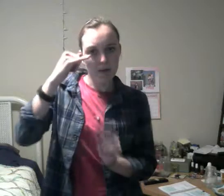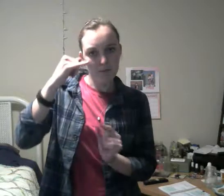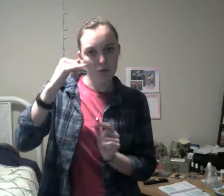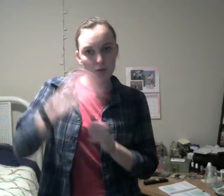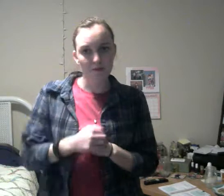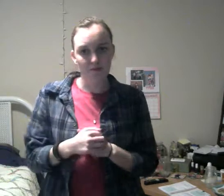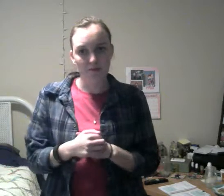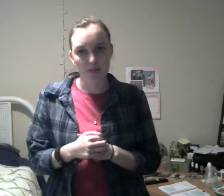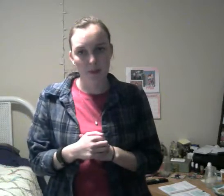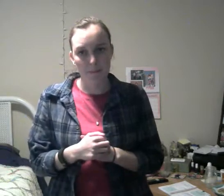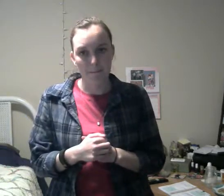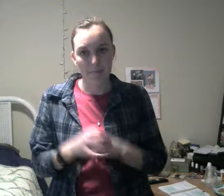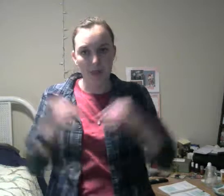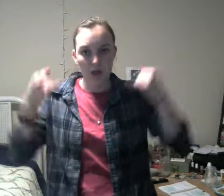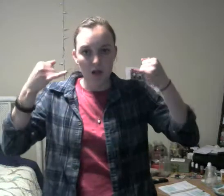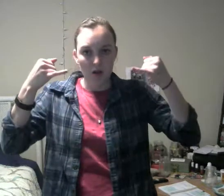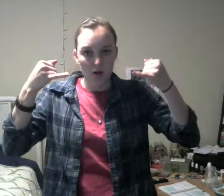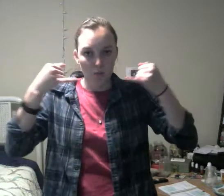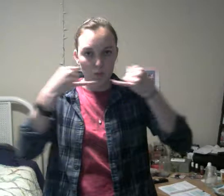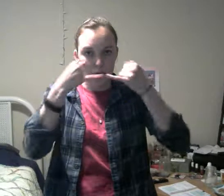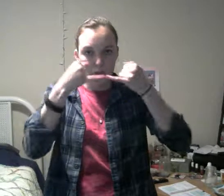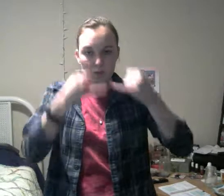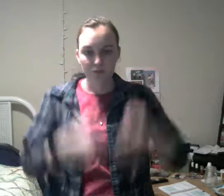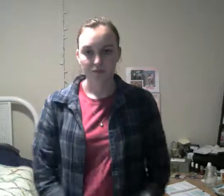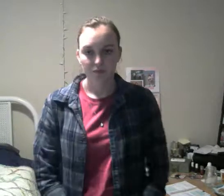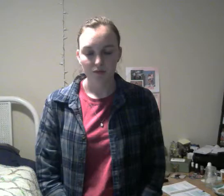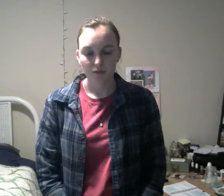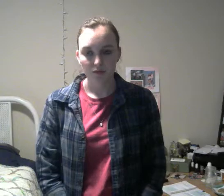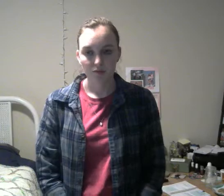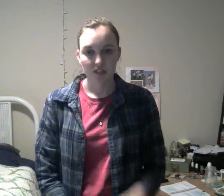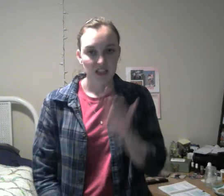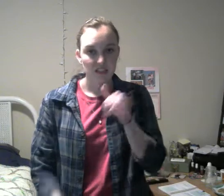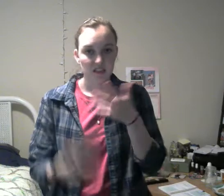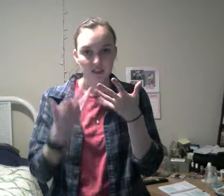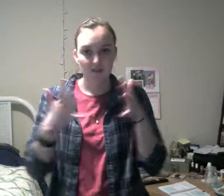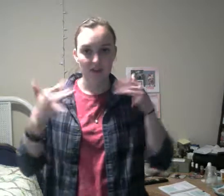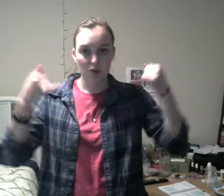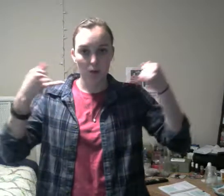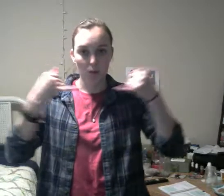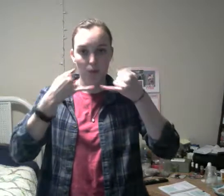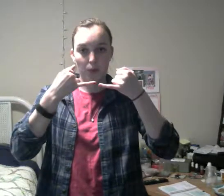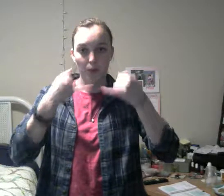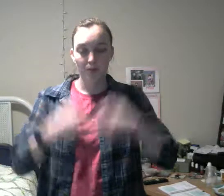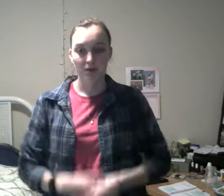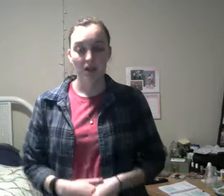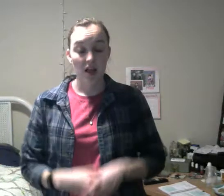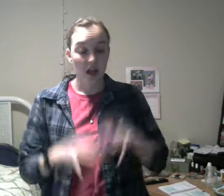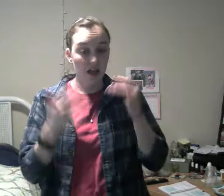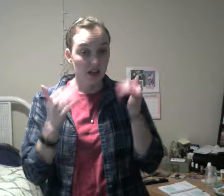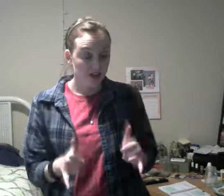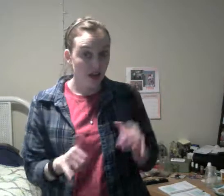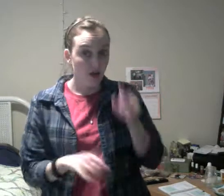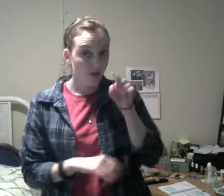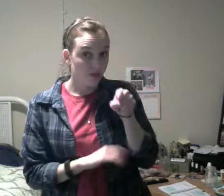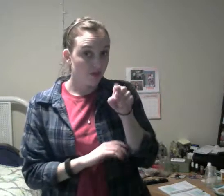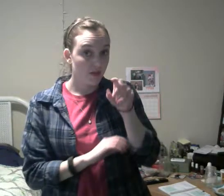the exons together. But basically, when we've done all of that, so we're going to connect this together, now we have messenger RNA that's willing and ready to go out into